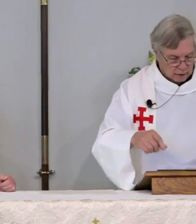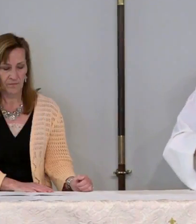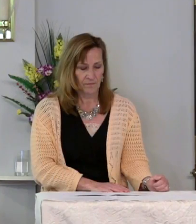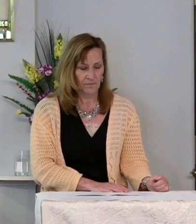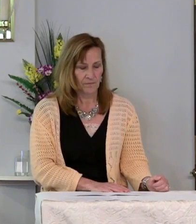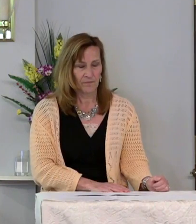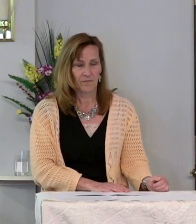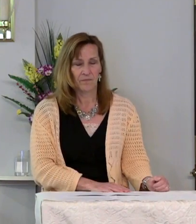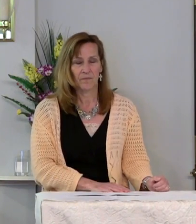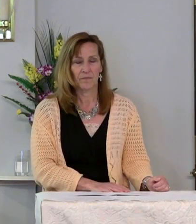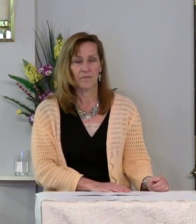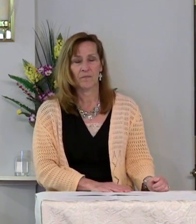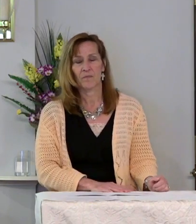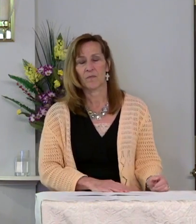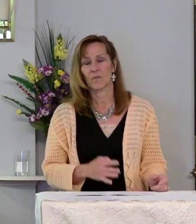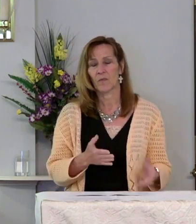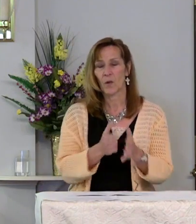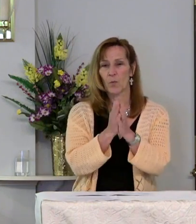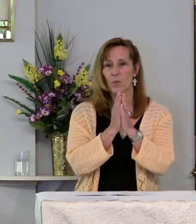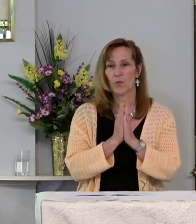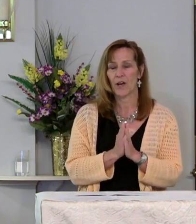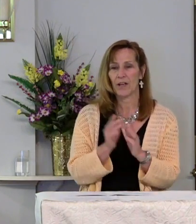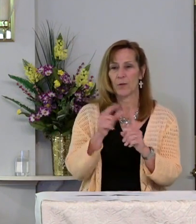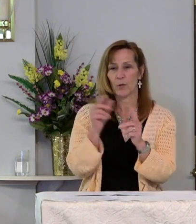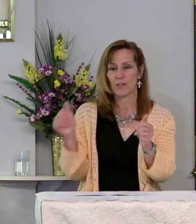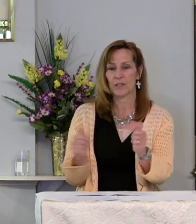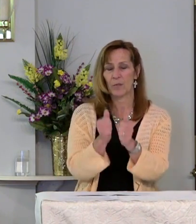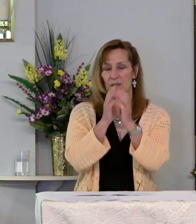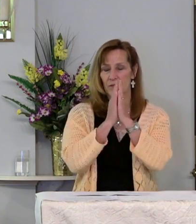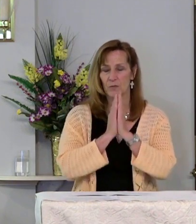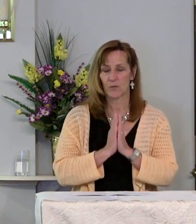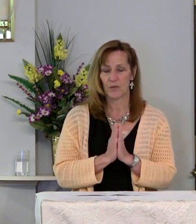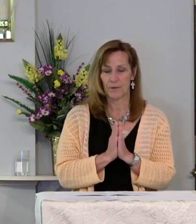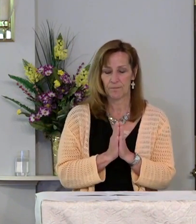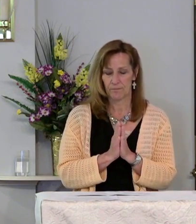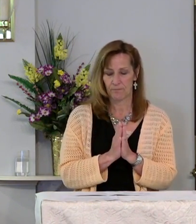Let us affirm our faith in the words of the Apostles Creed.